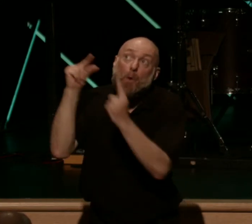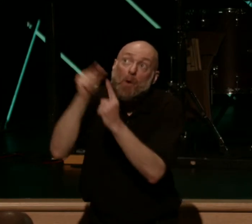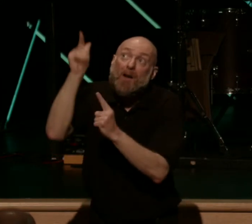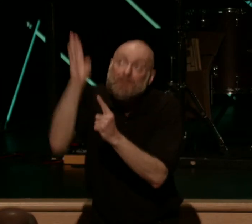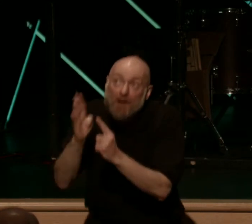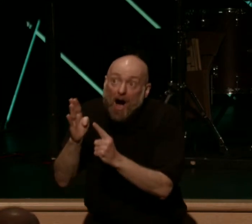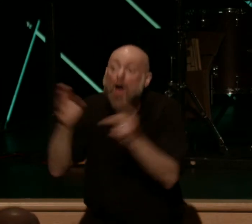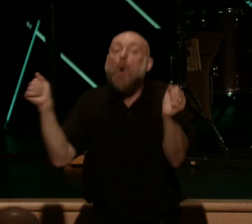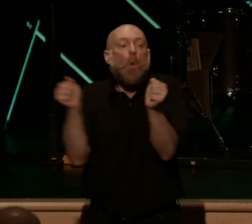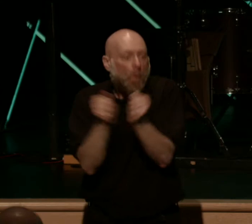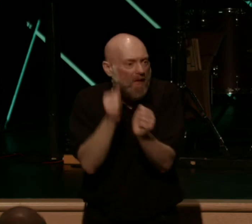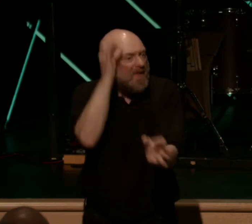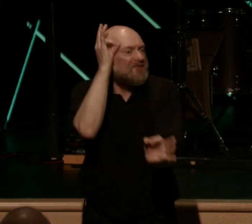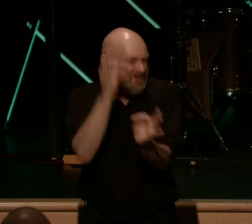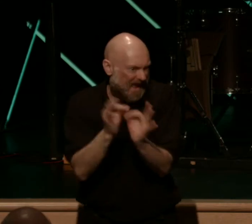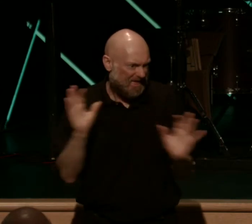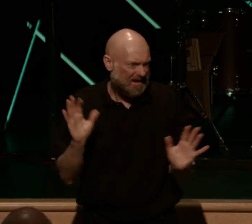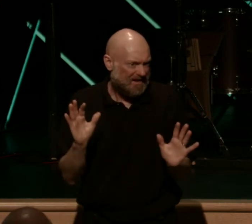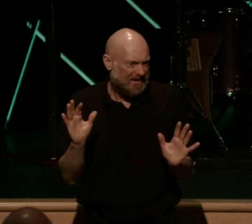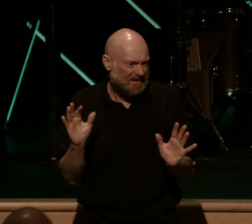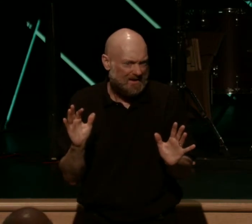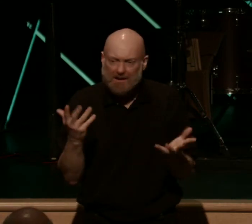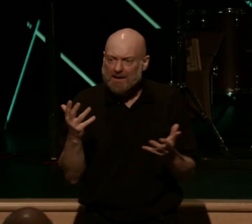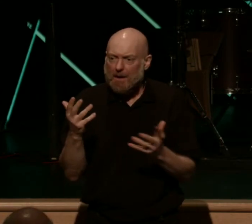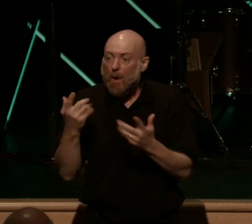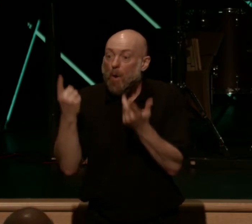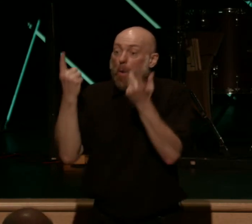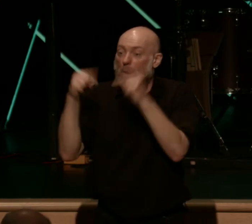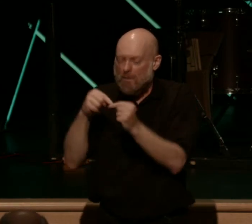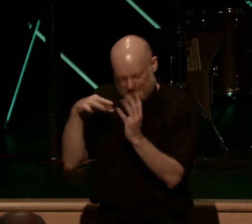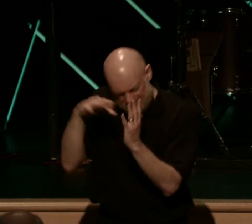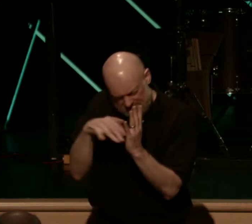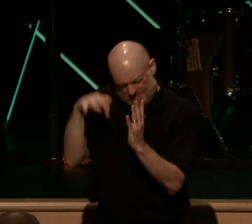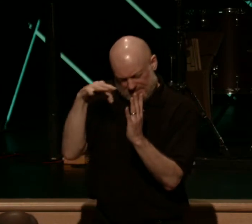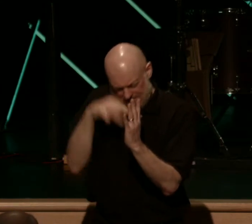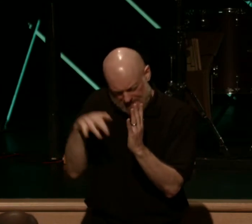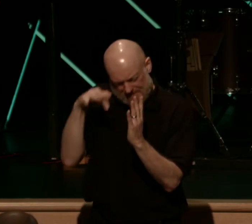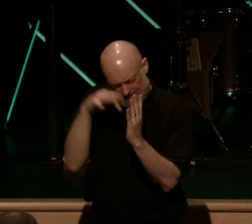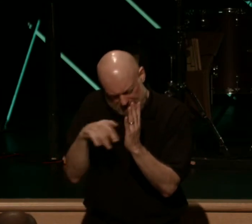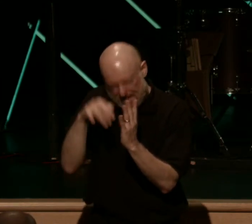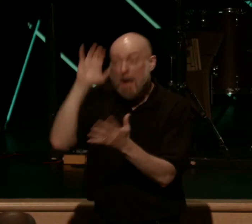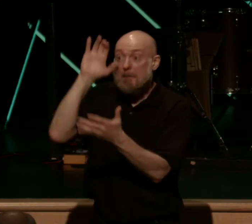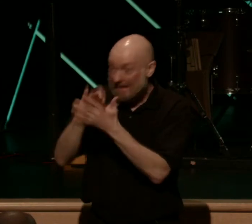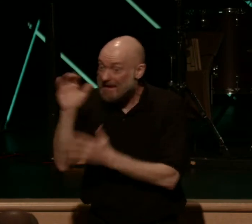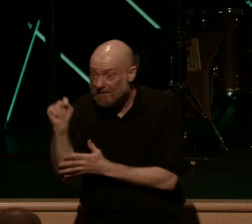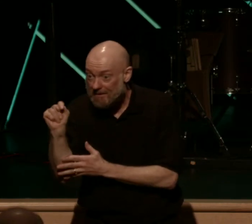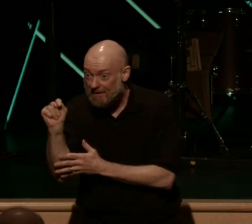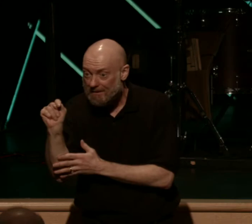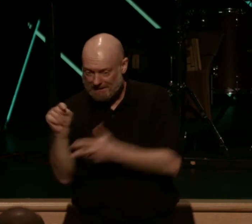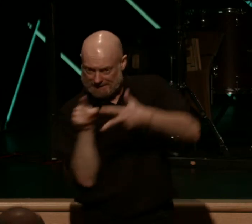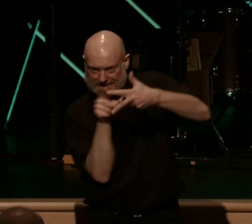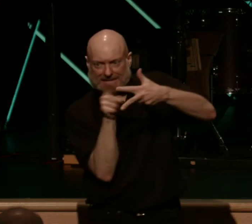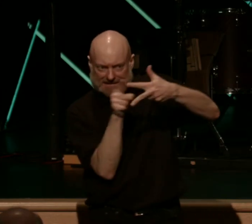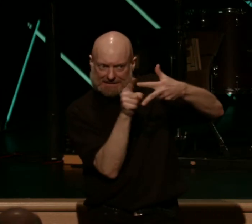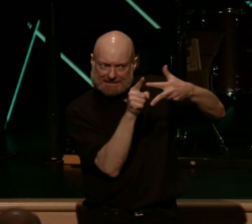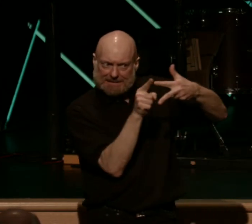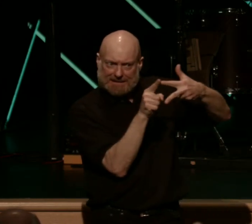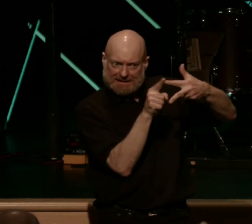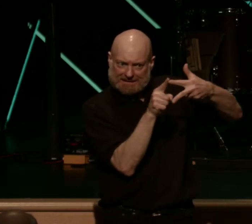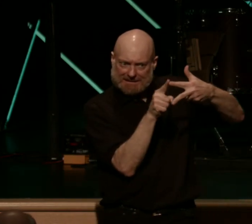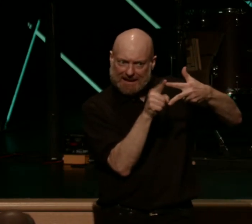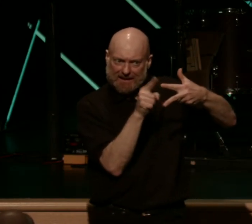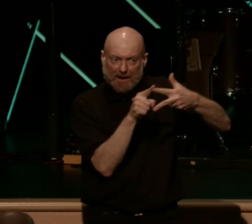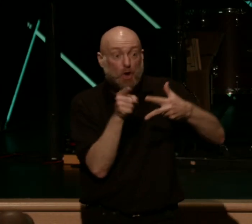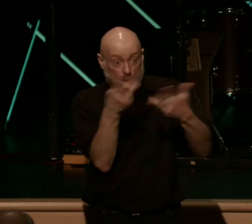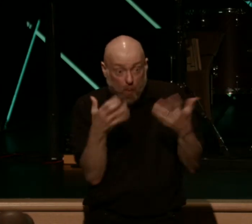of God with faith, saturating ourselves in the word of God and believing it. That's the second component of our sale in